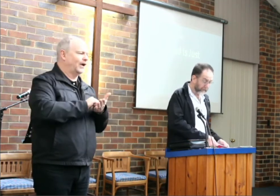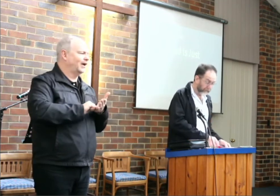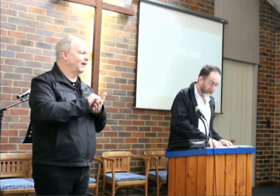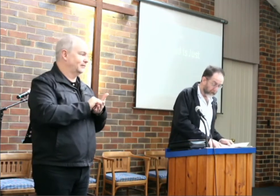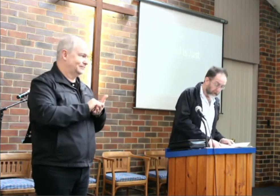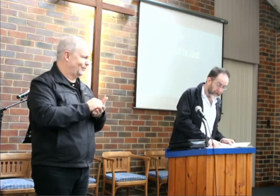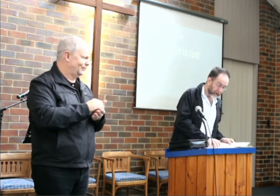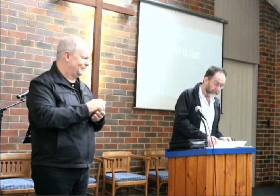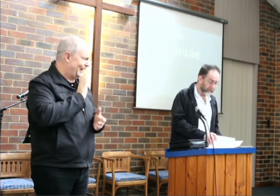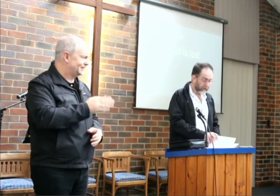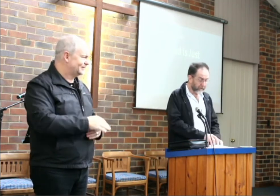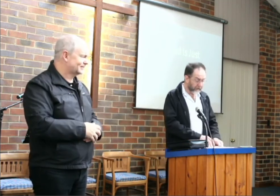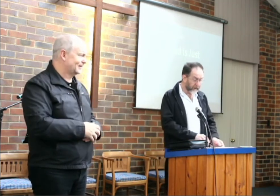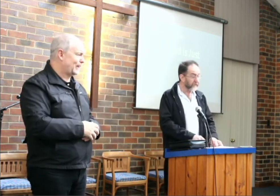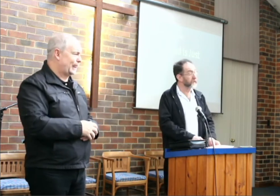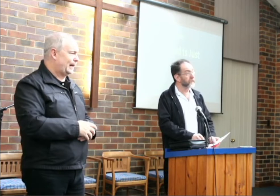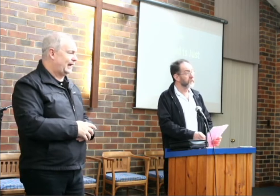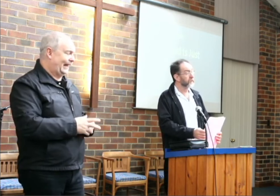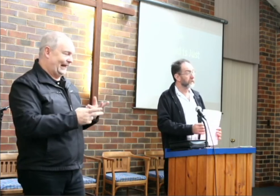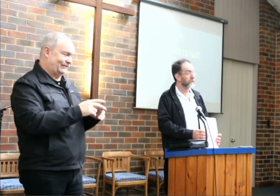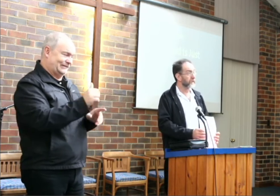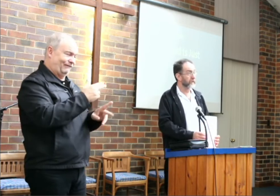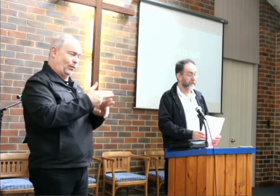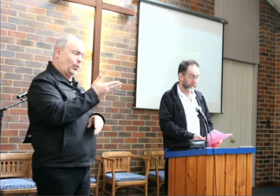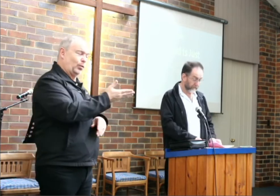Wow. So, if he did that for you,